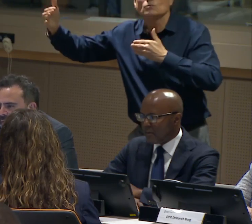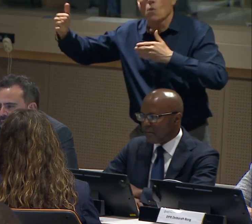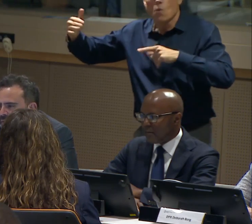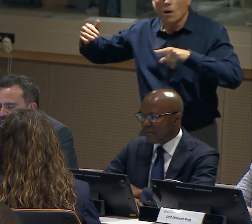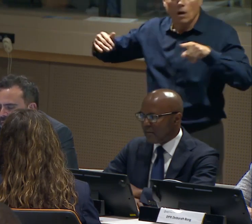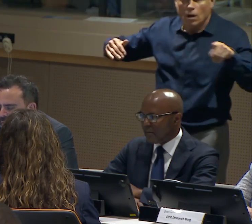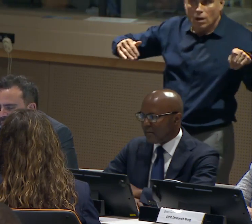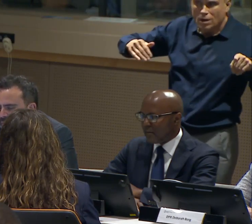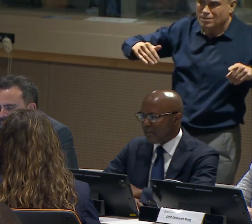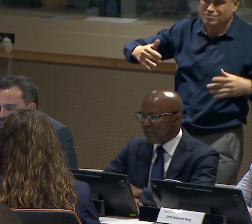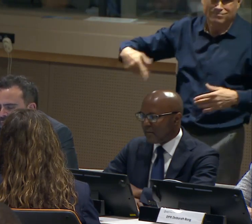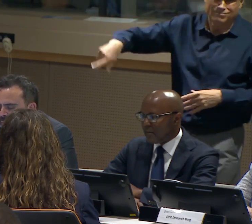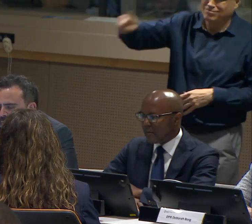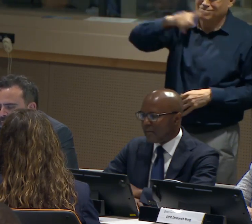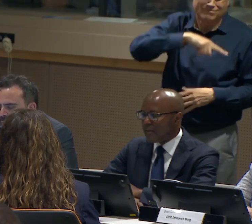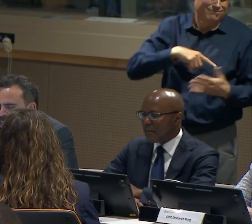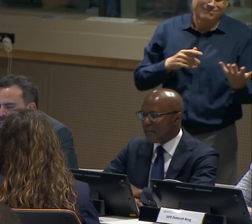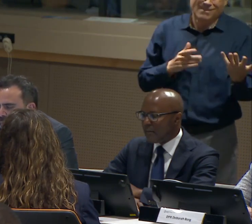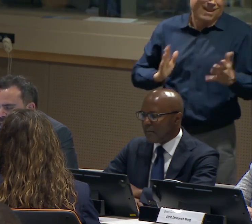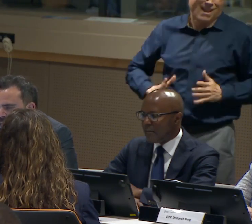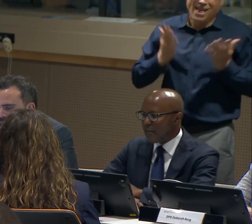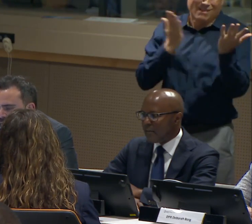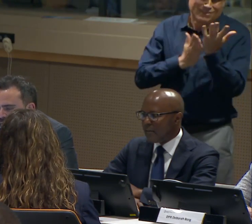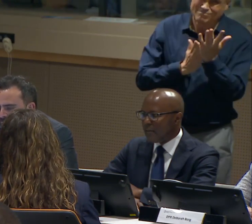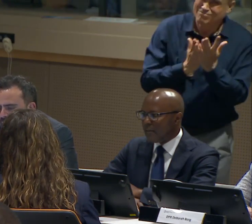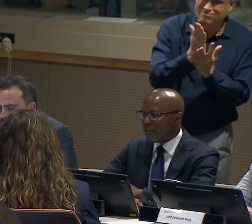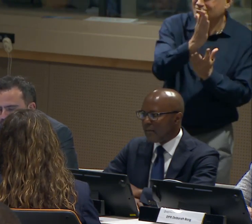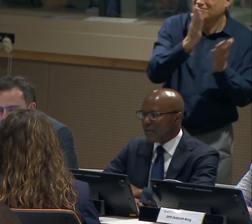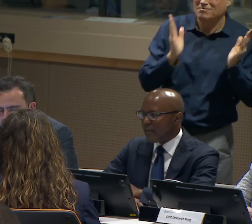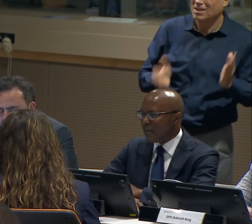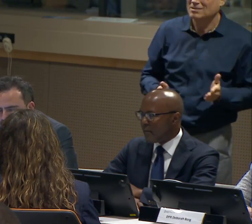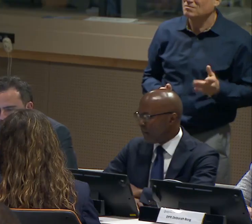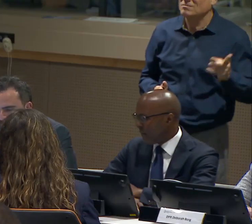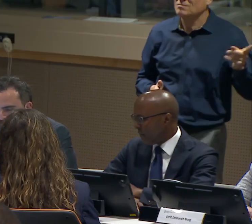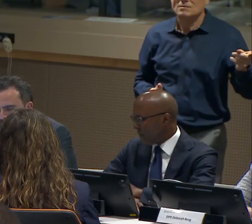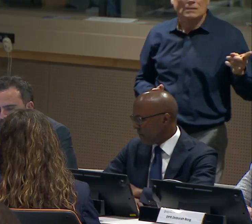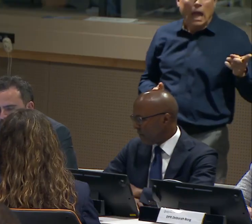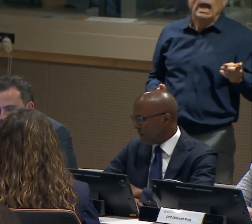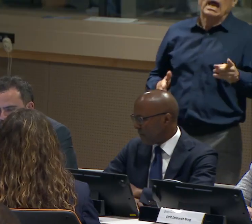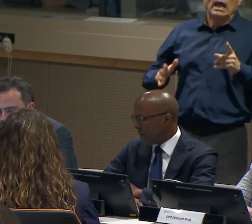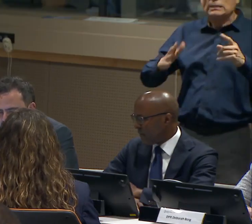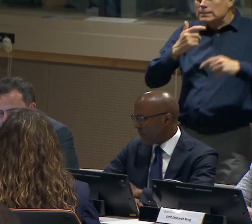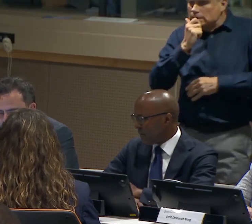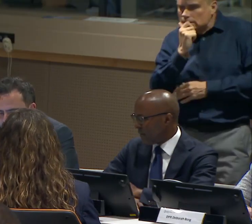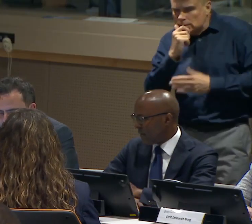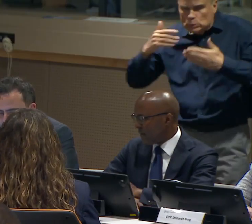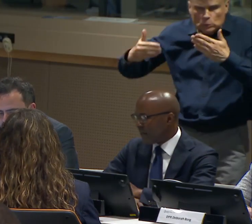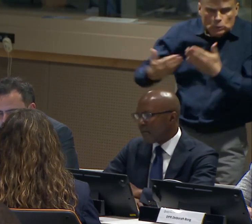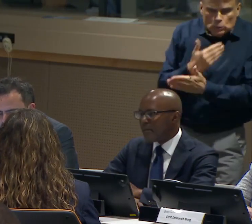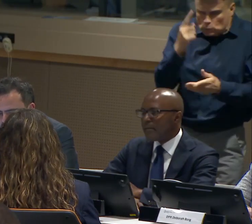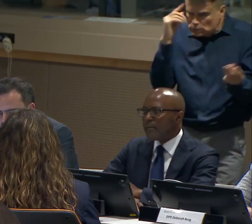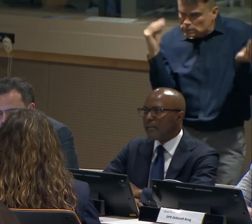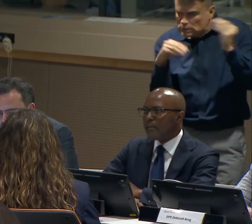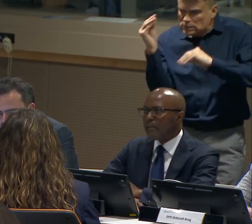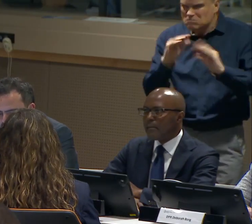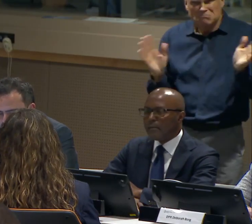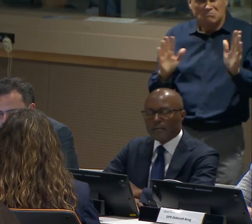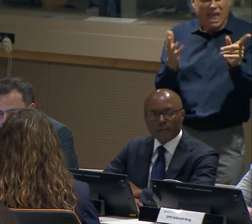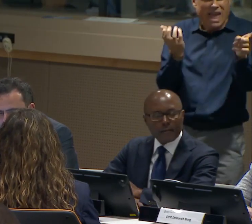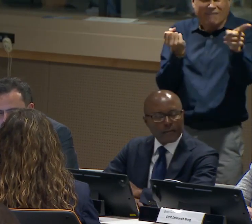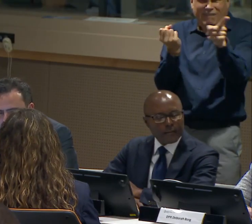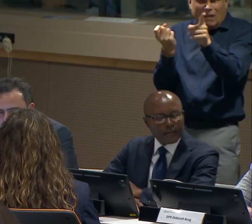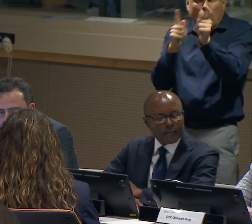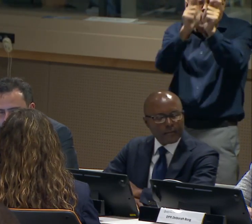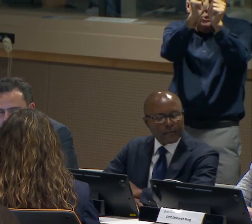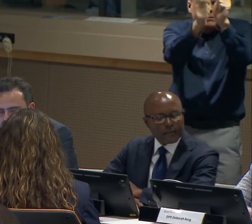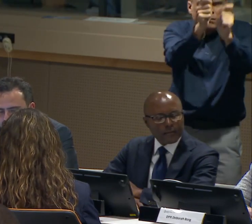not by starting from scratch, but looking at what we already have and building upon that, building upon our strengths. And with that, I